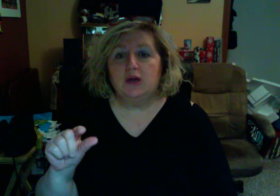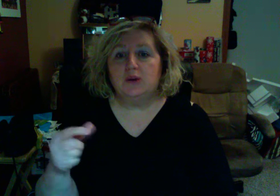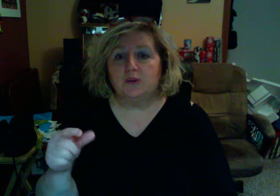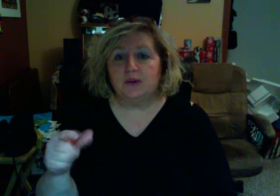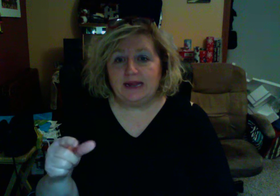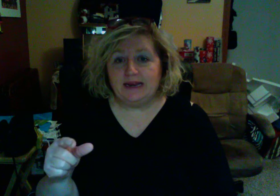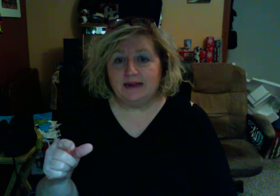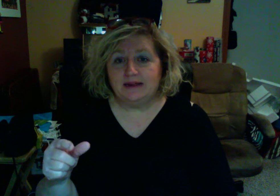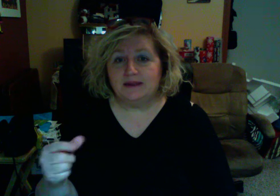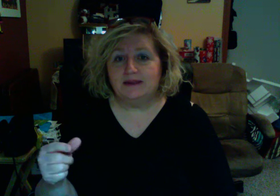green.